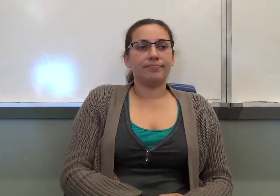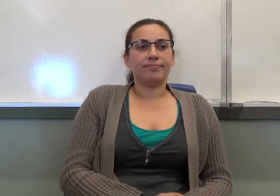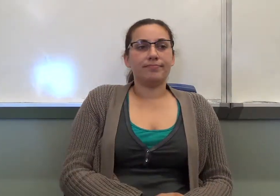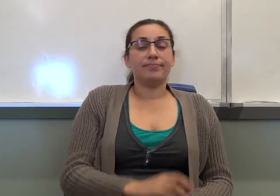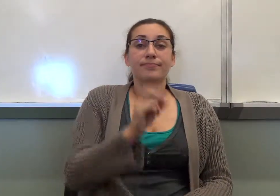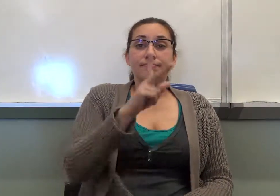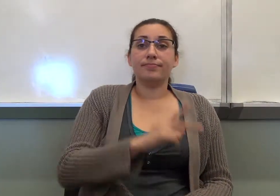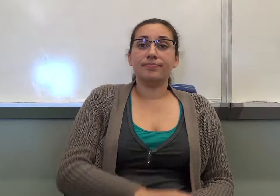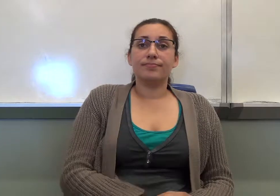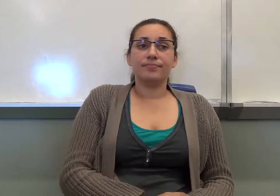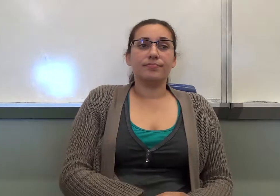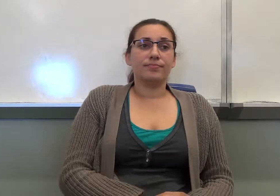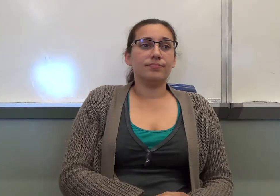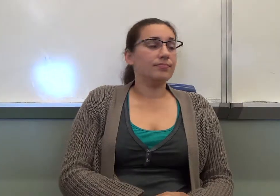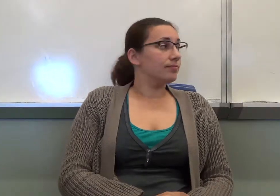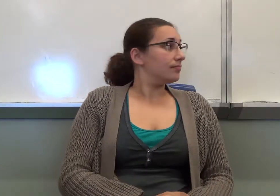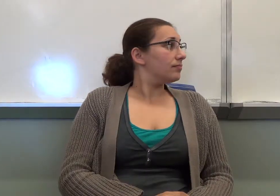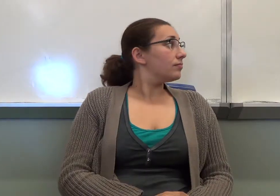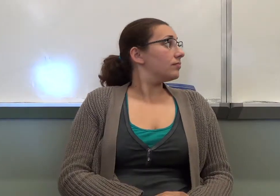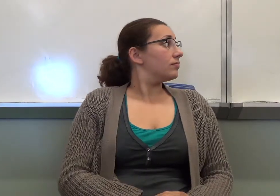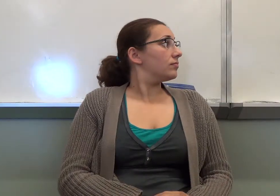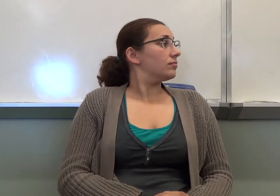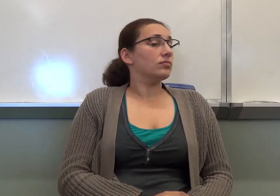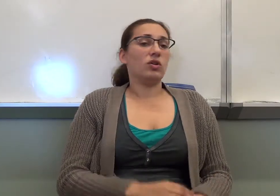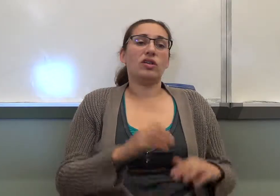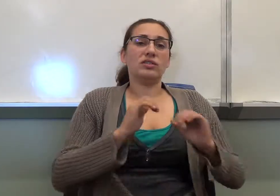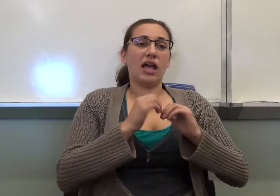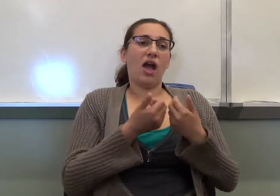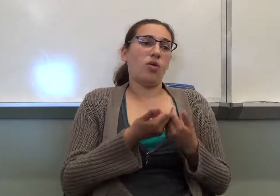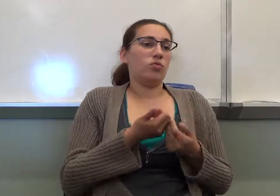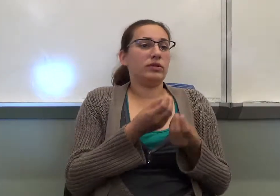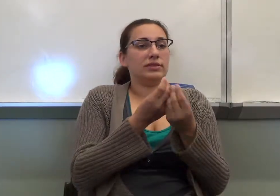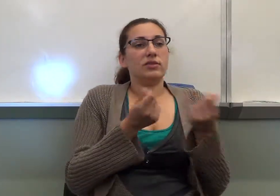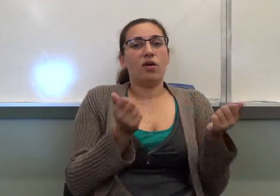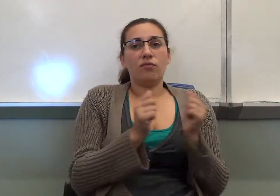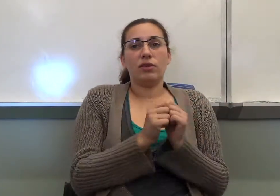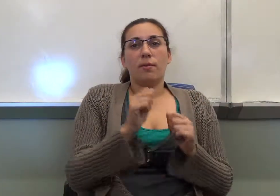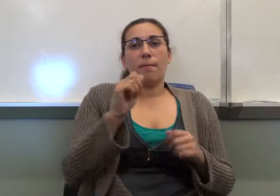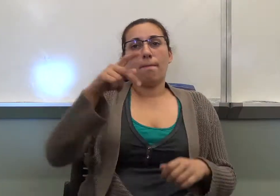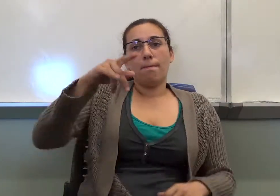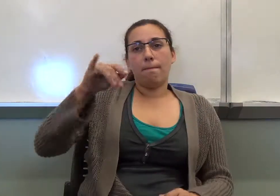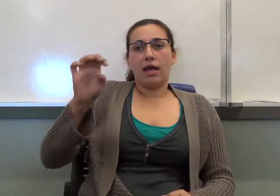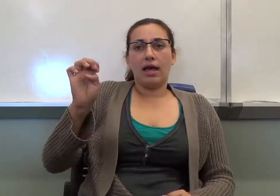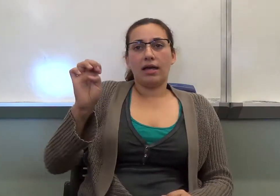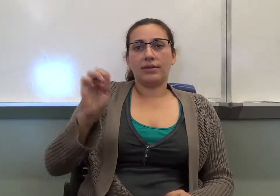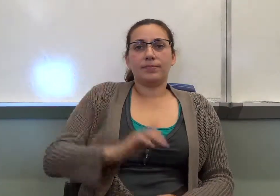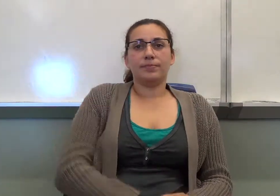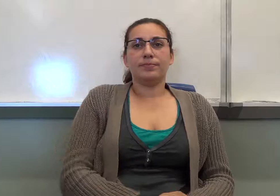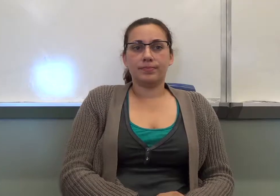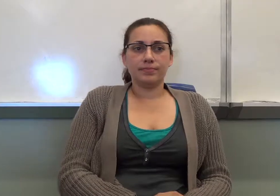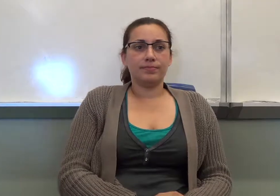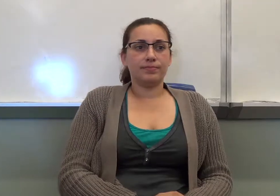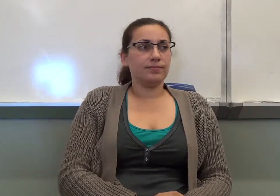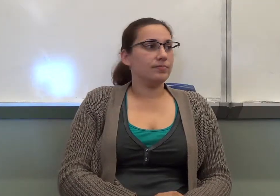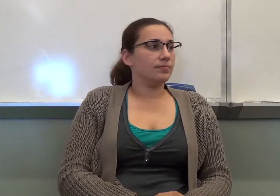need. So that's the way we deal with pi. Having that in mind, let's calculate a